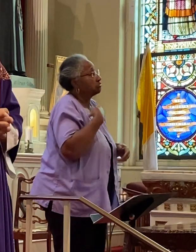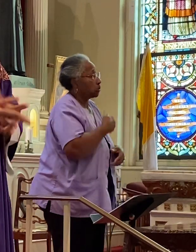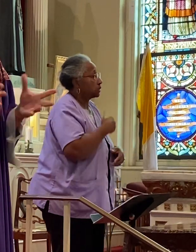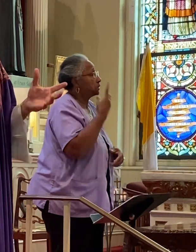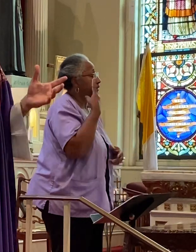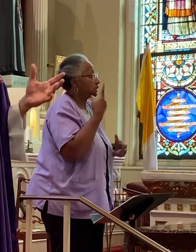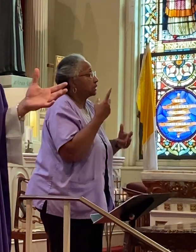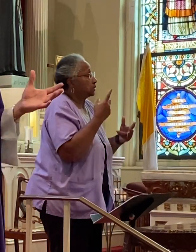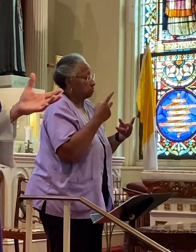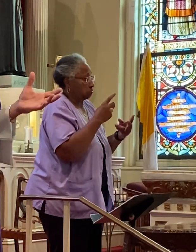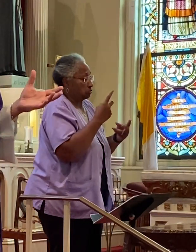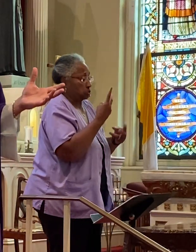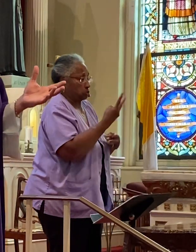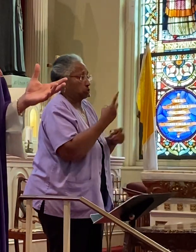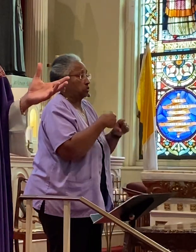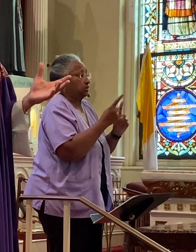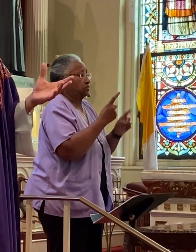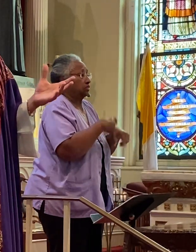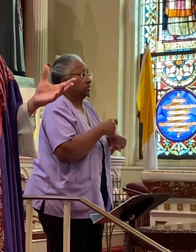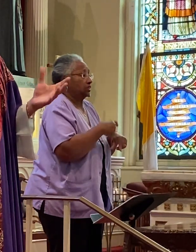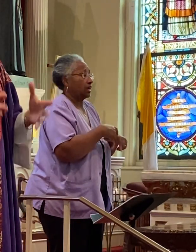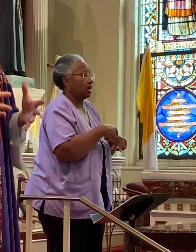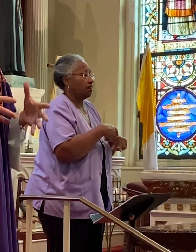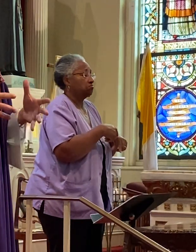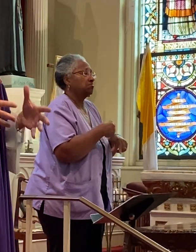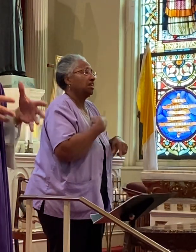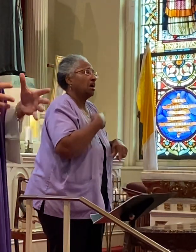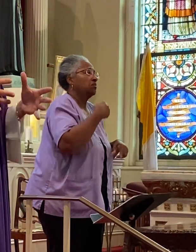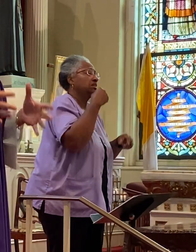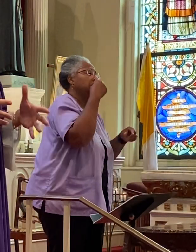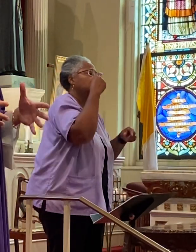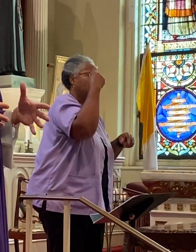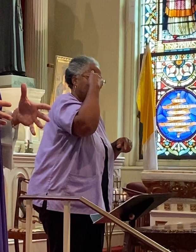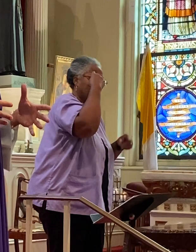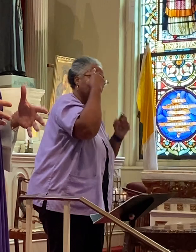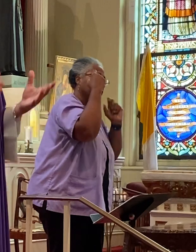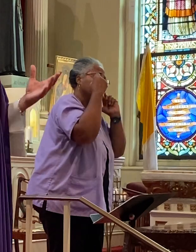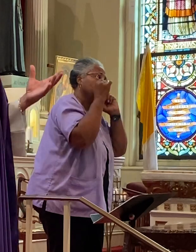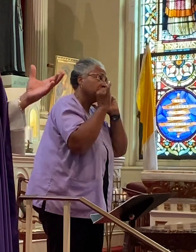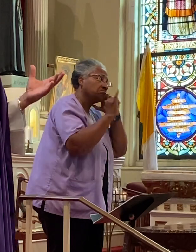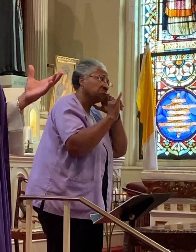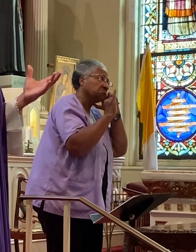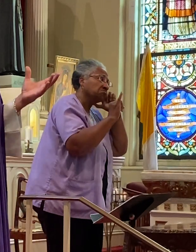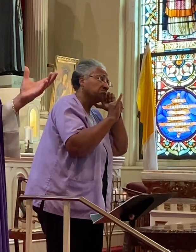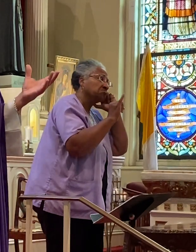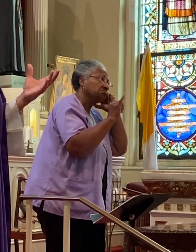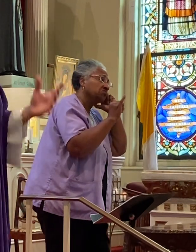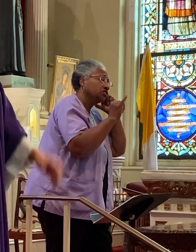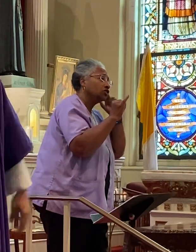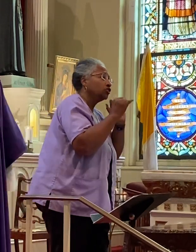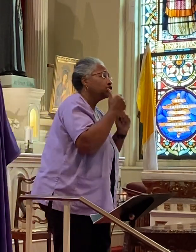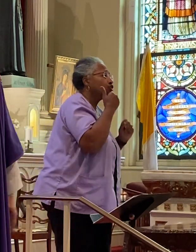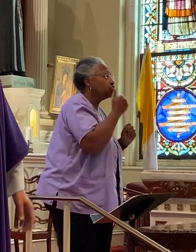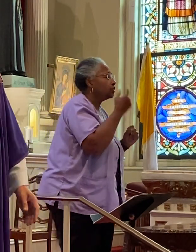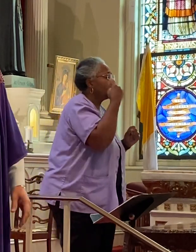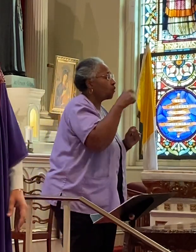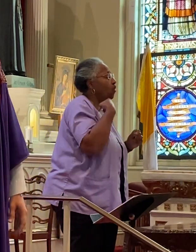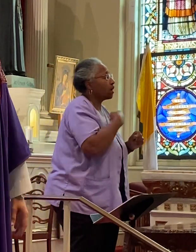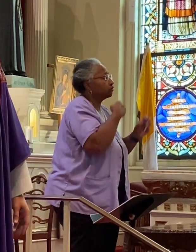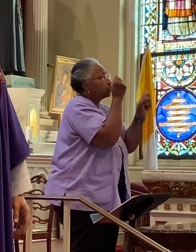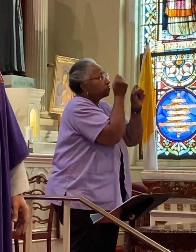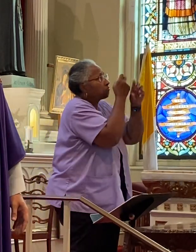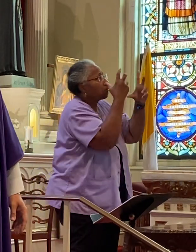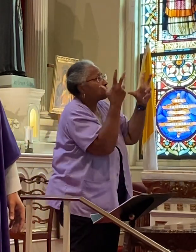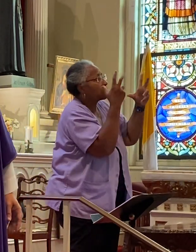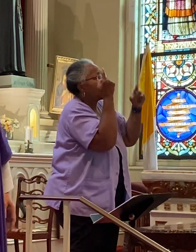to myself, that should be a good image for us to live at. And it helped me because I've been to the